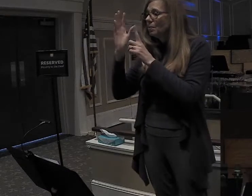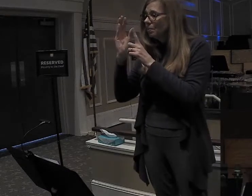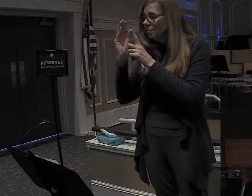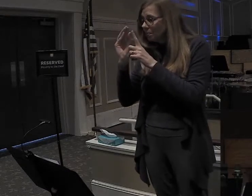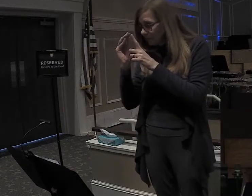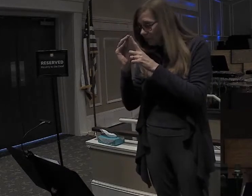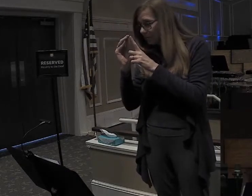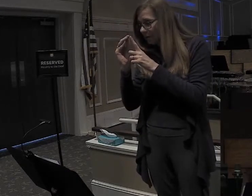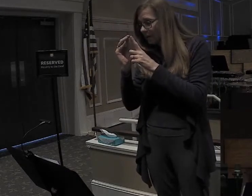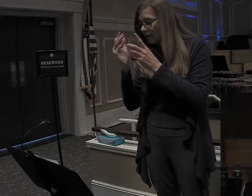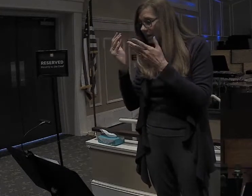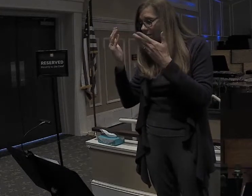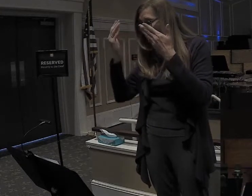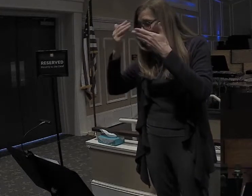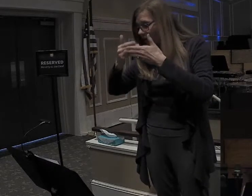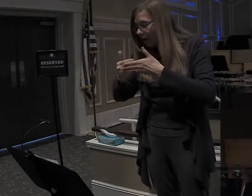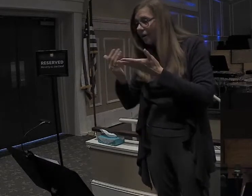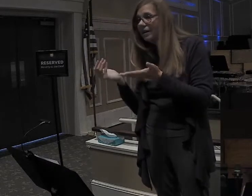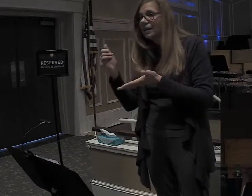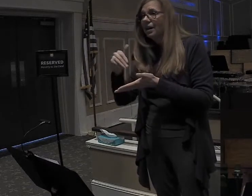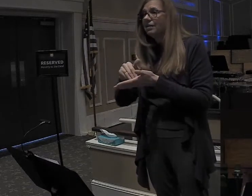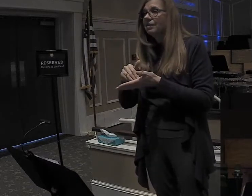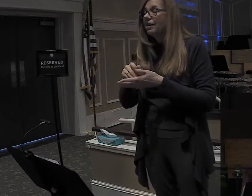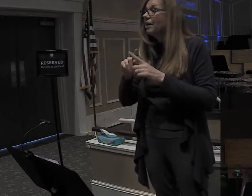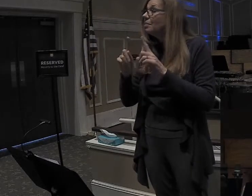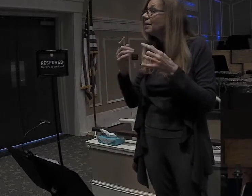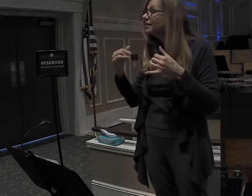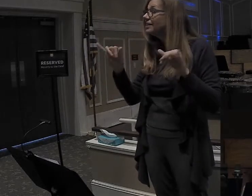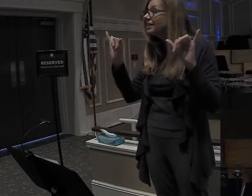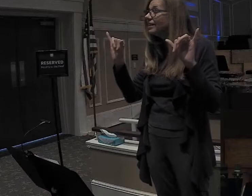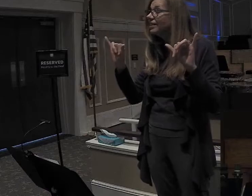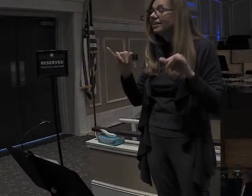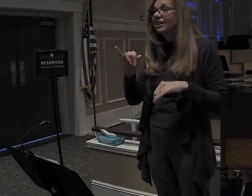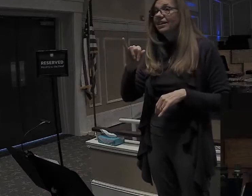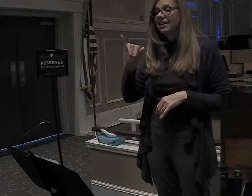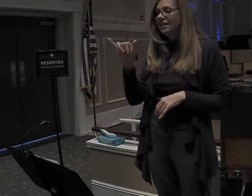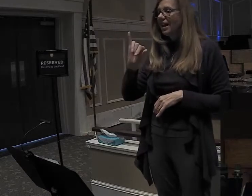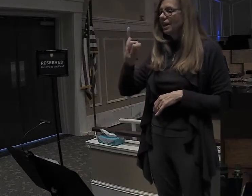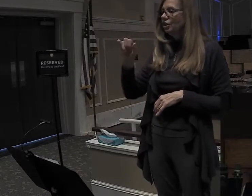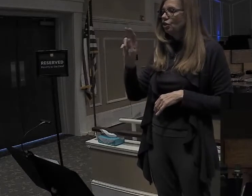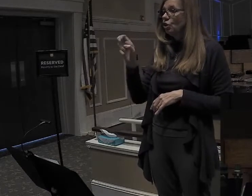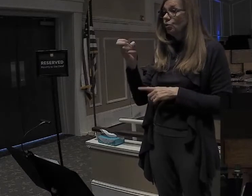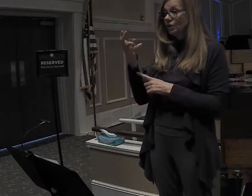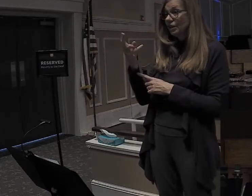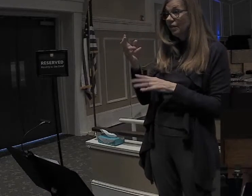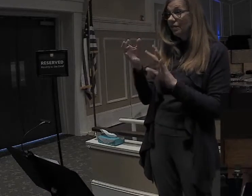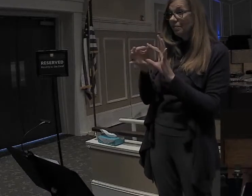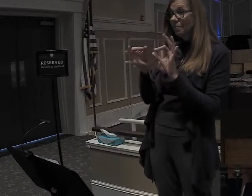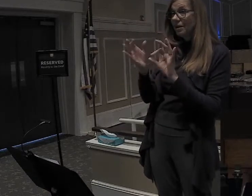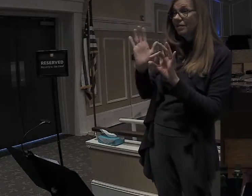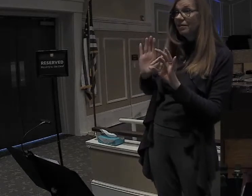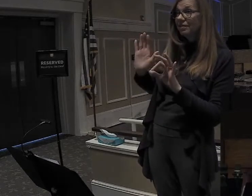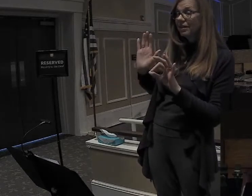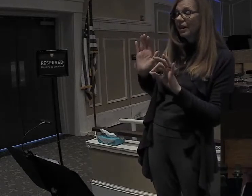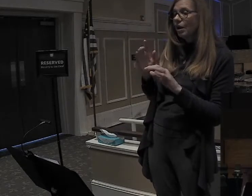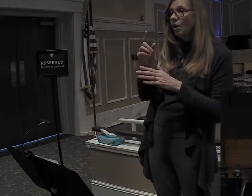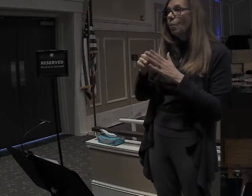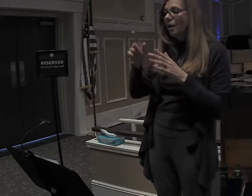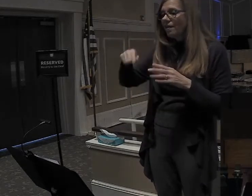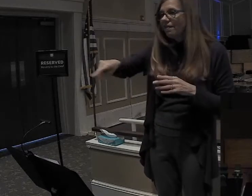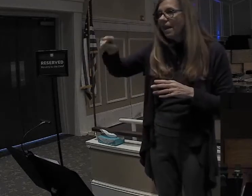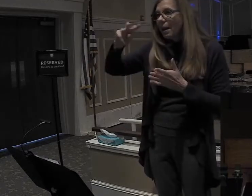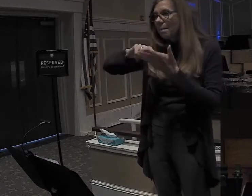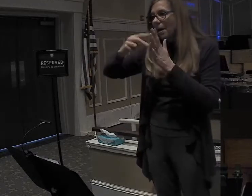again fell upon Jerusalem. And yet, as Joseph said, what they intended for